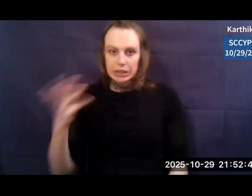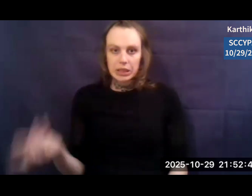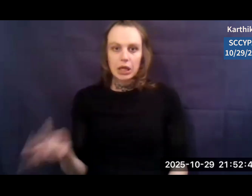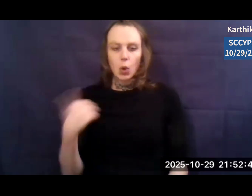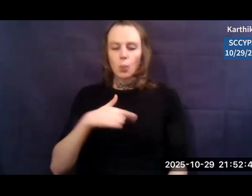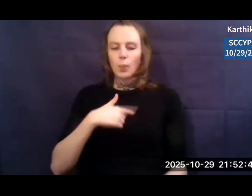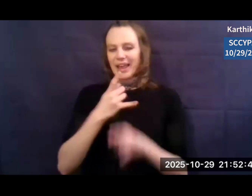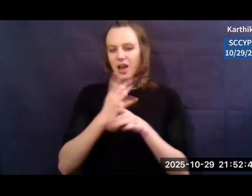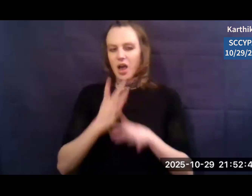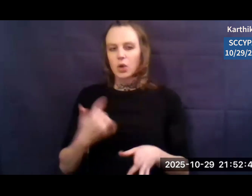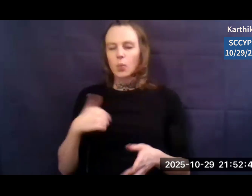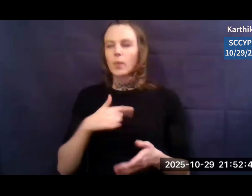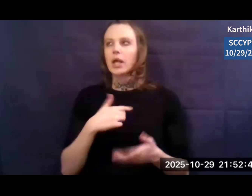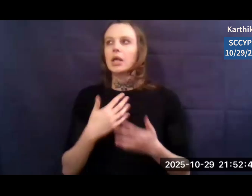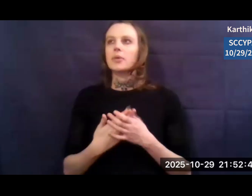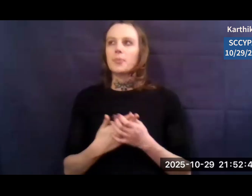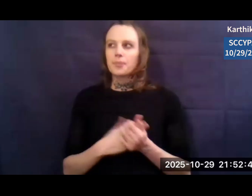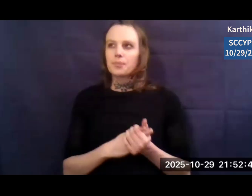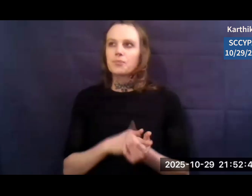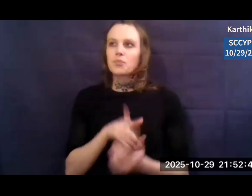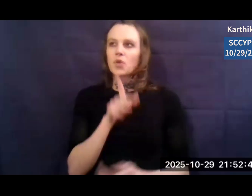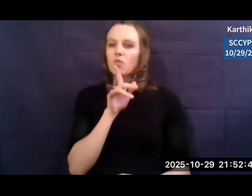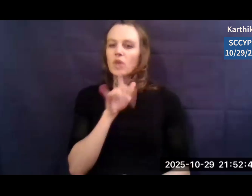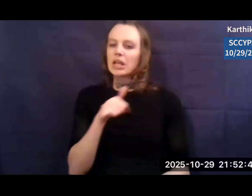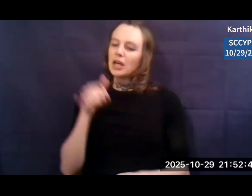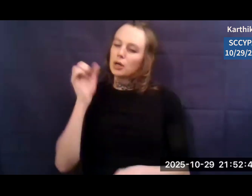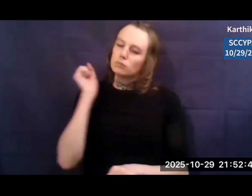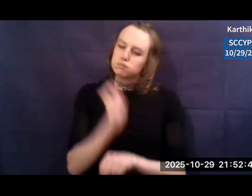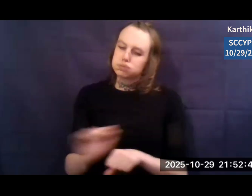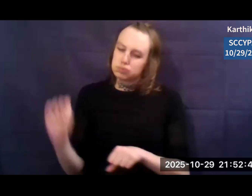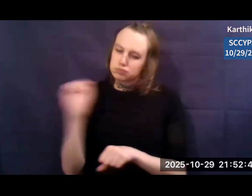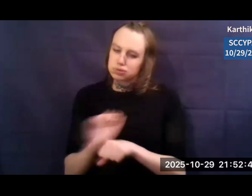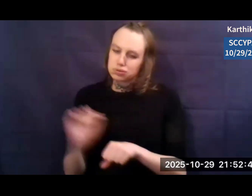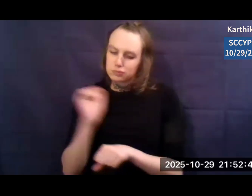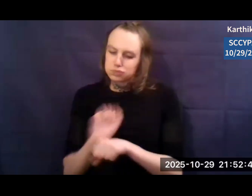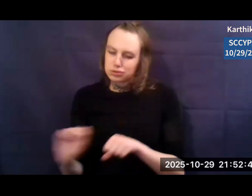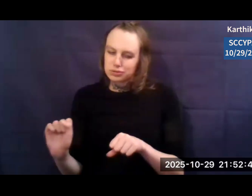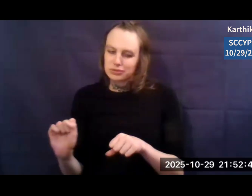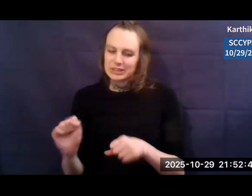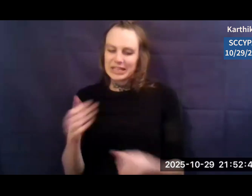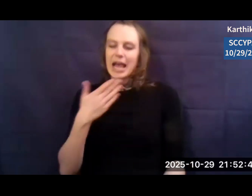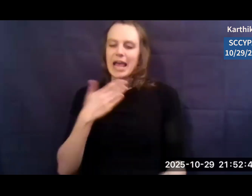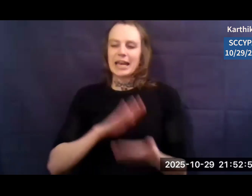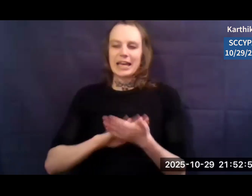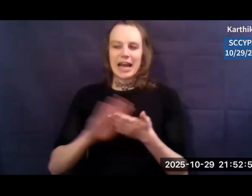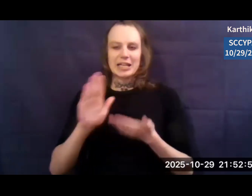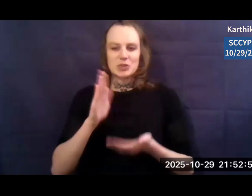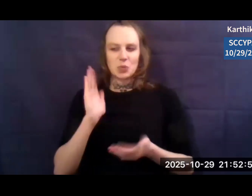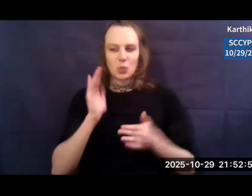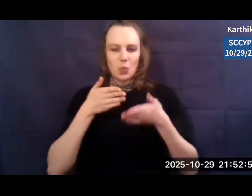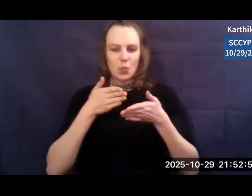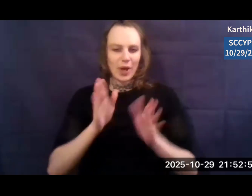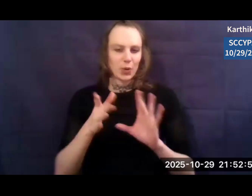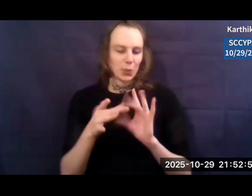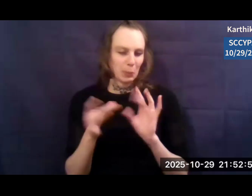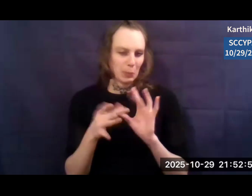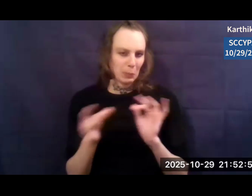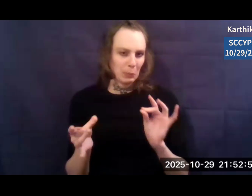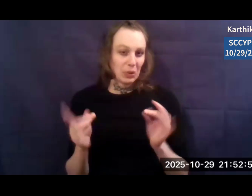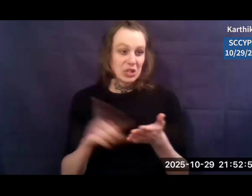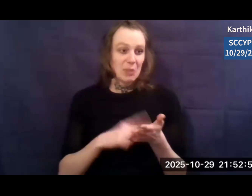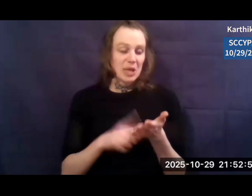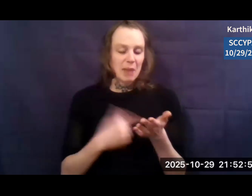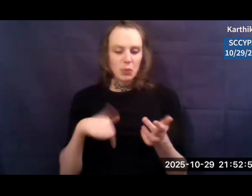very industrious people, to put it, politely. We're very sometimes even conniving